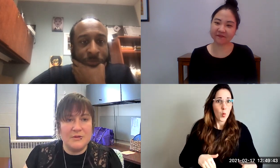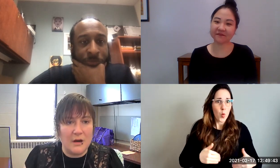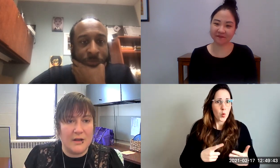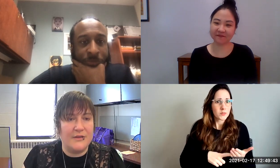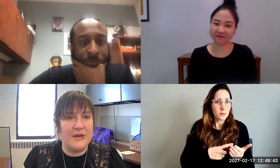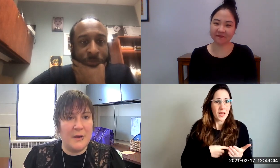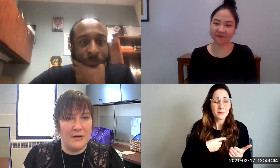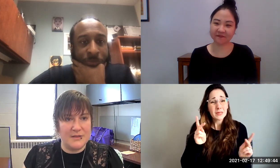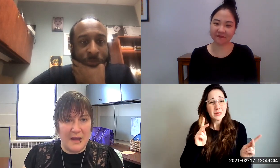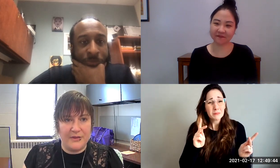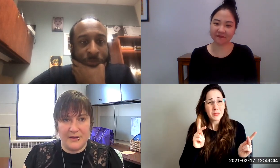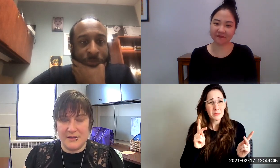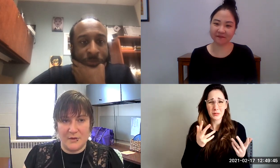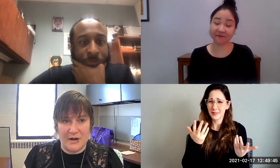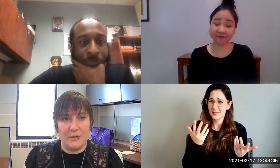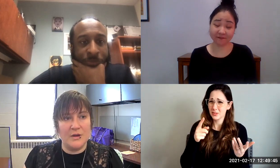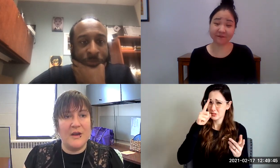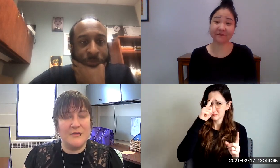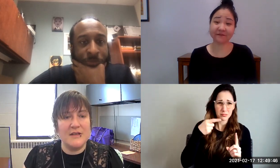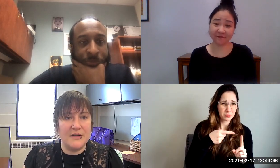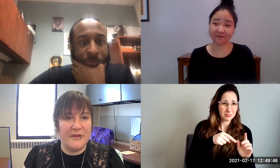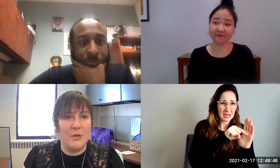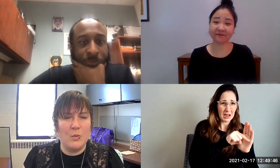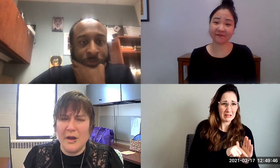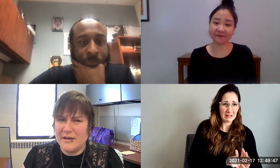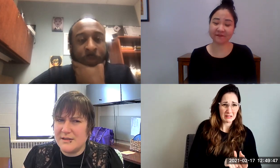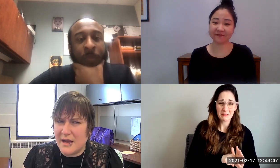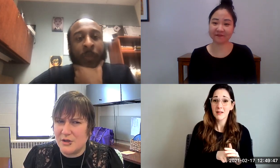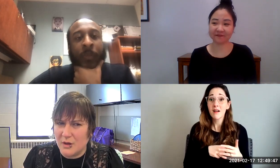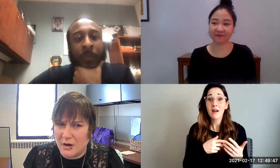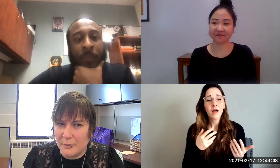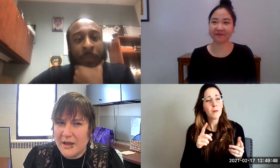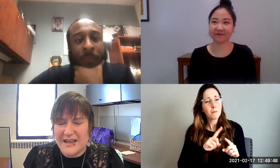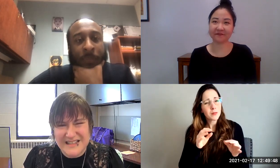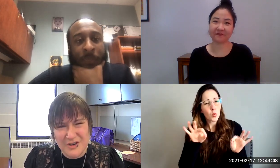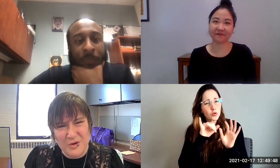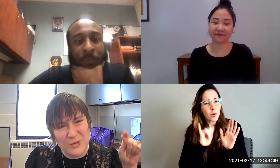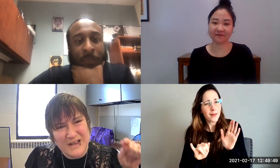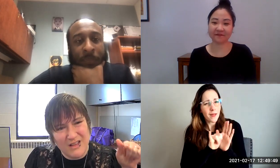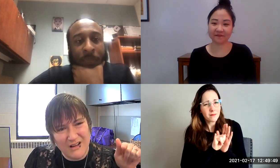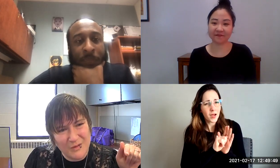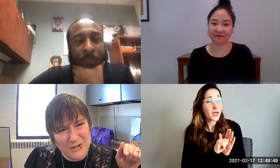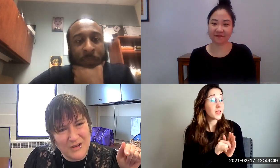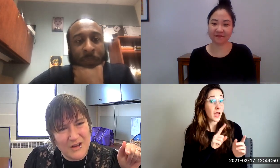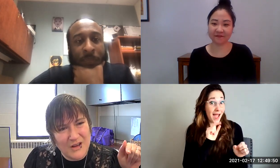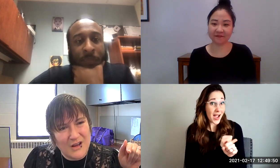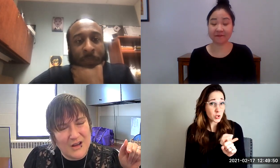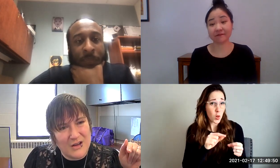people go dark and they think about all these bad things and whatever. Well, you have to identify what is the actual harm. Is there a real